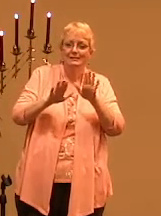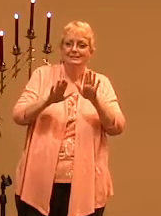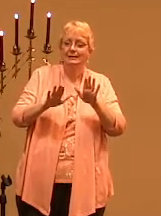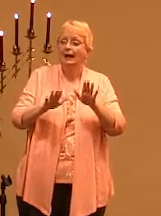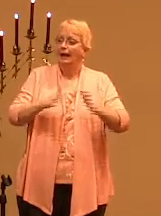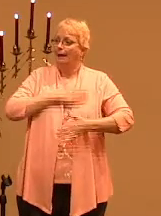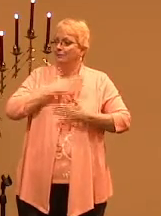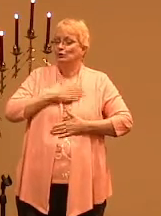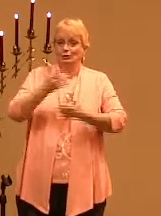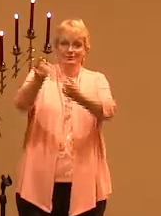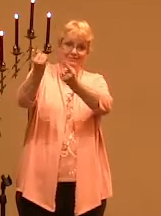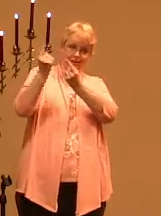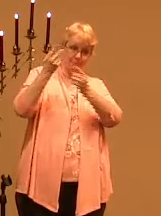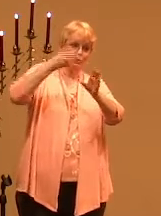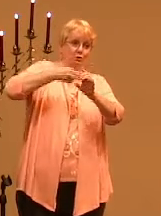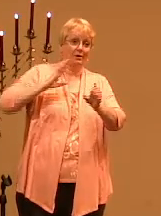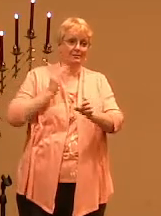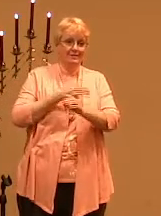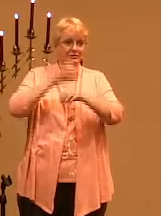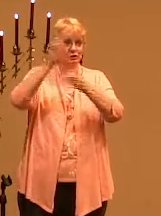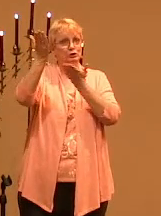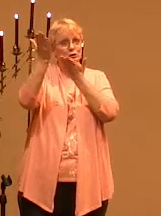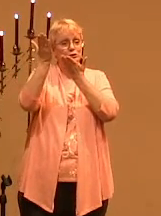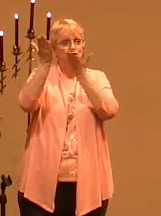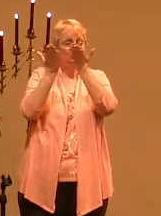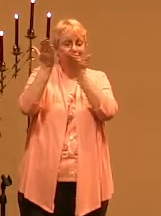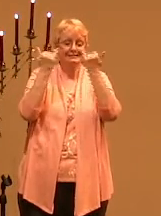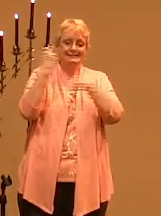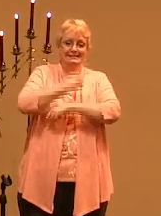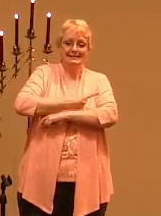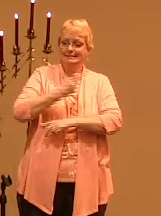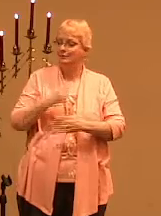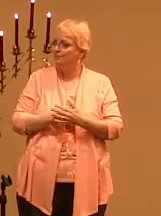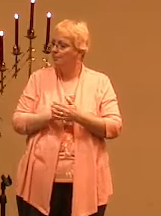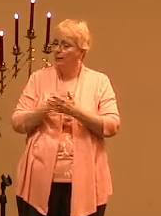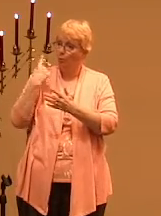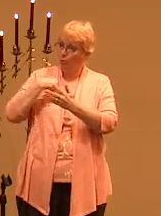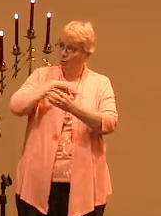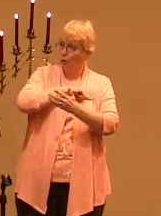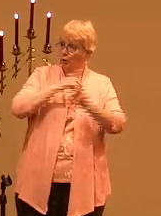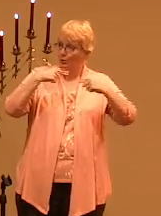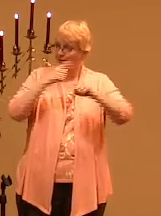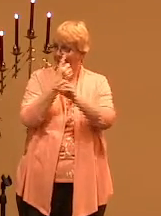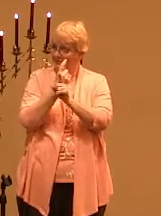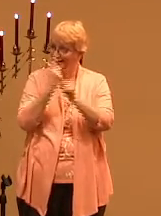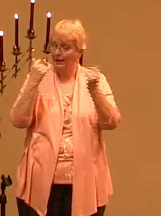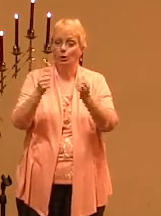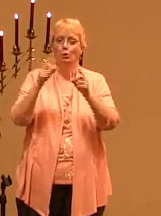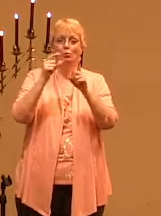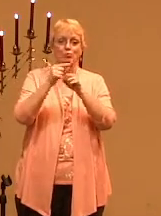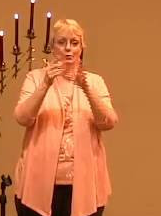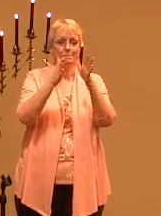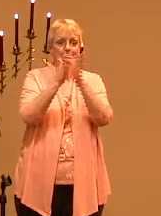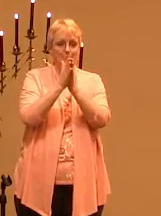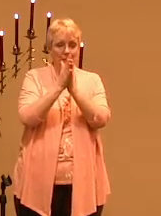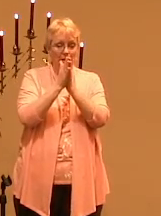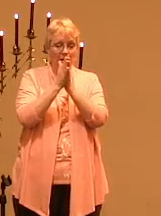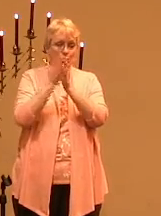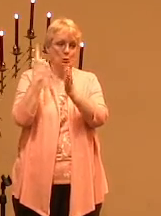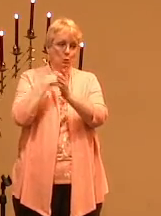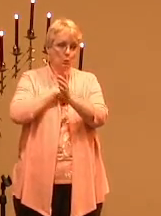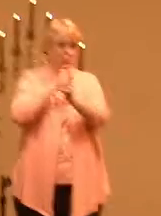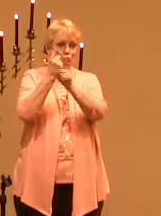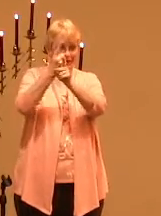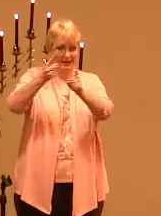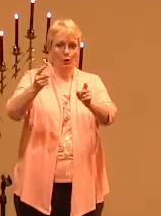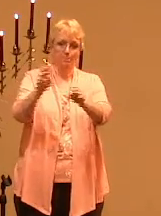have decided to come and join us for worship this morning. So we're going to go ahead and open with a word of prayer. And we're going to go right